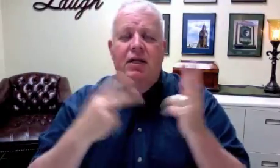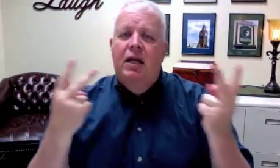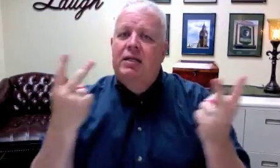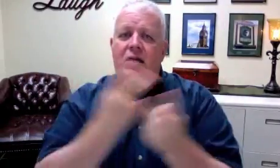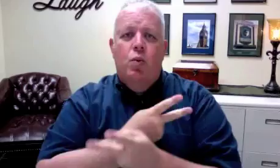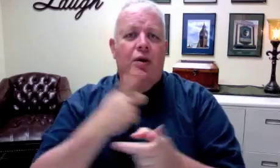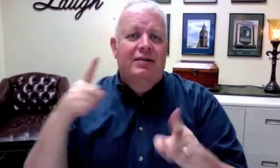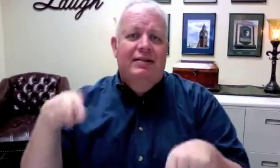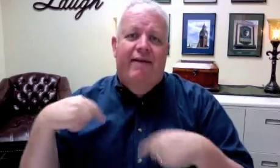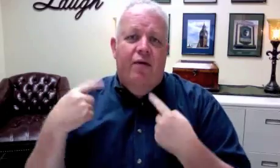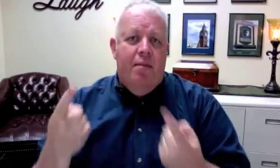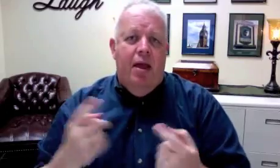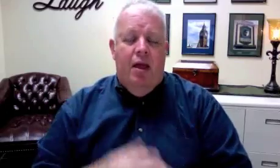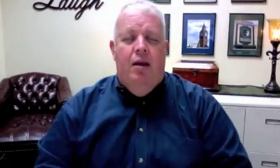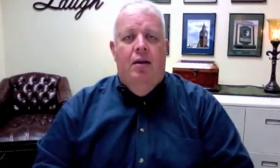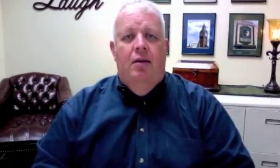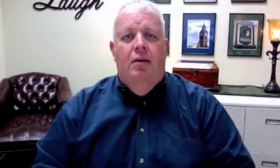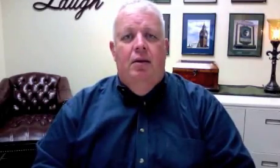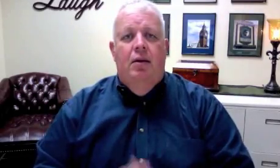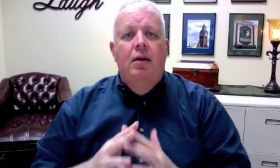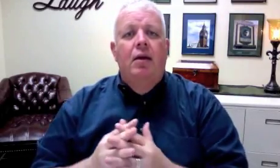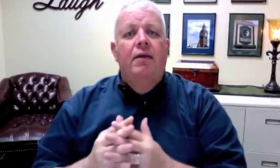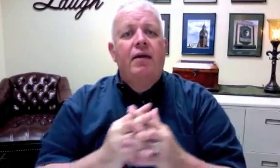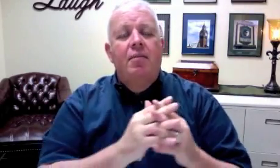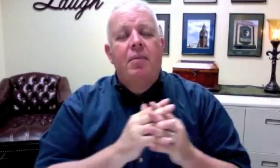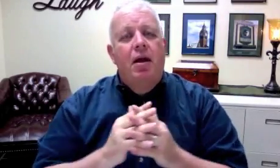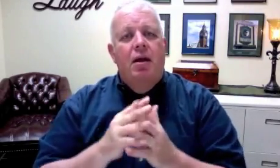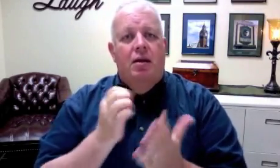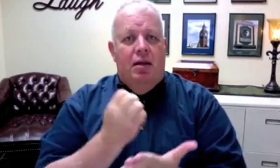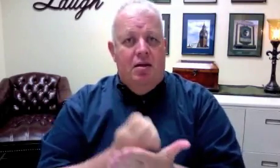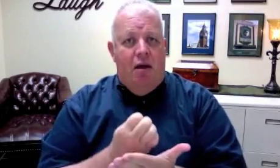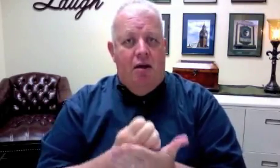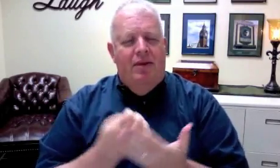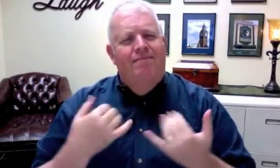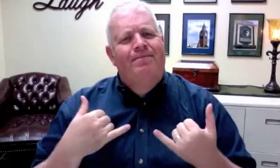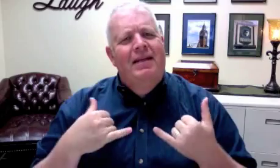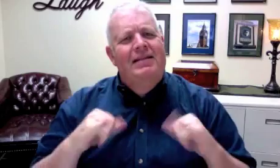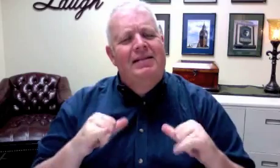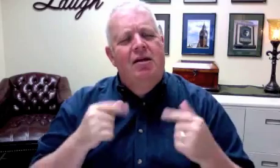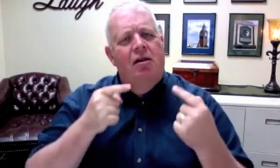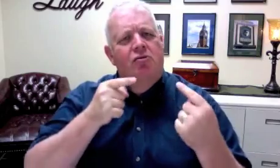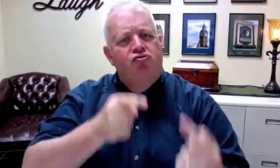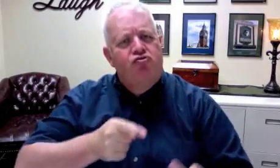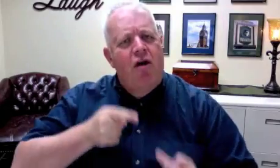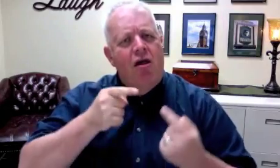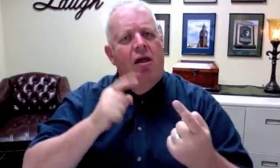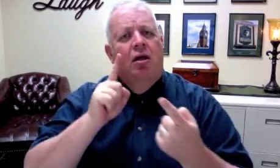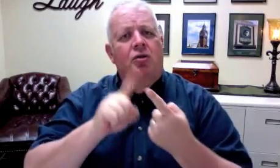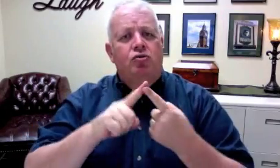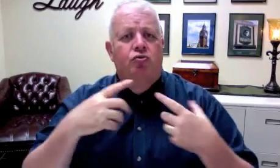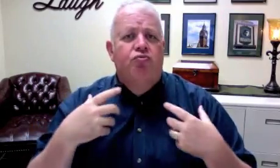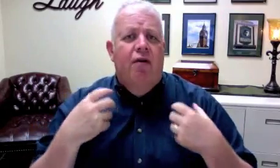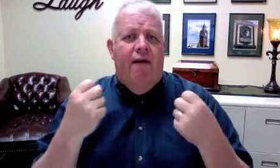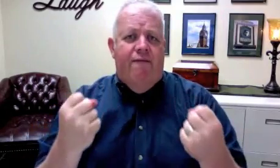The American economy is still struggling to recover. The jobless rate is